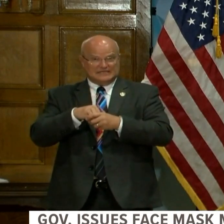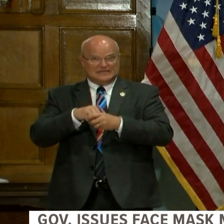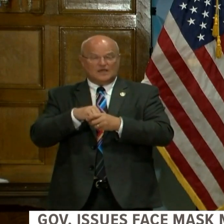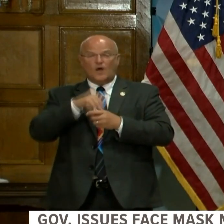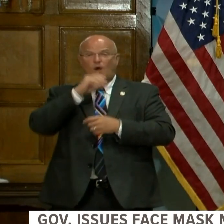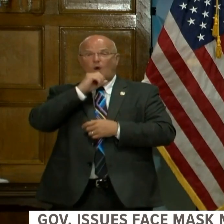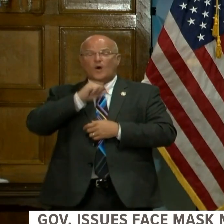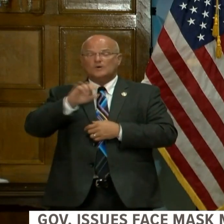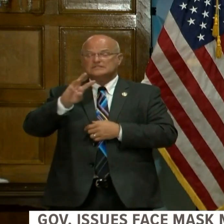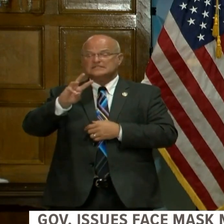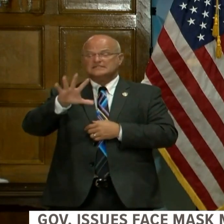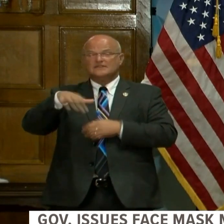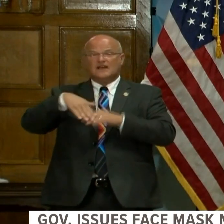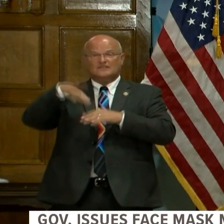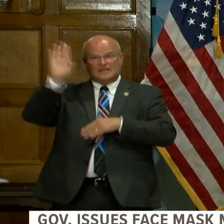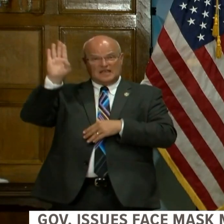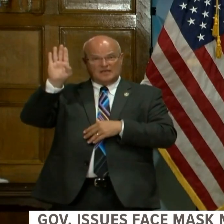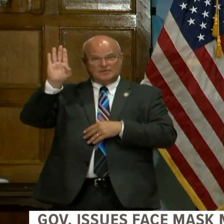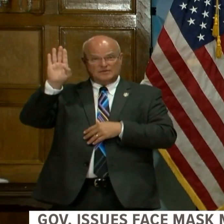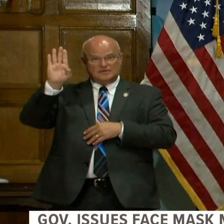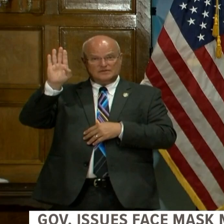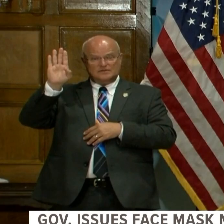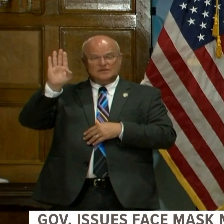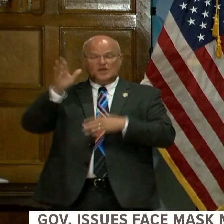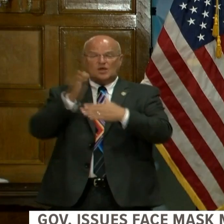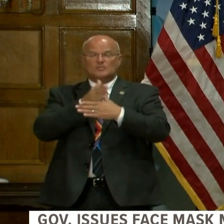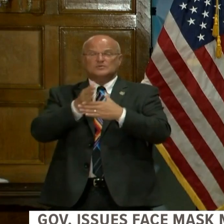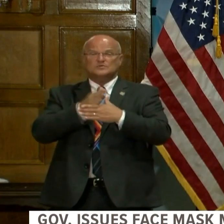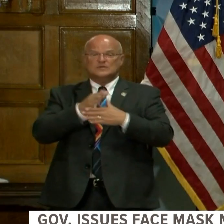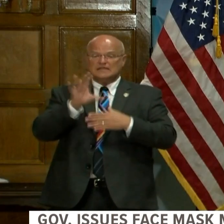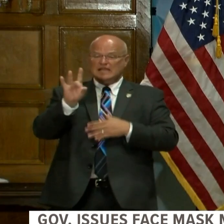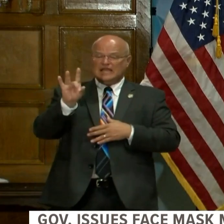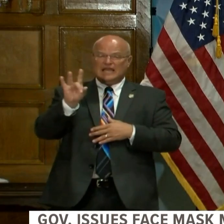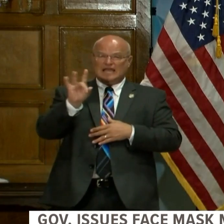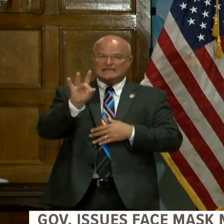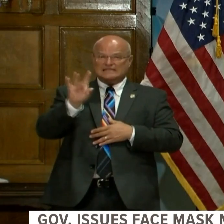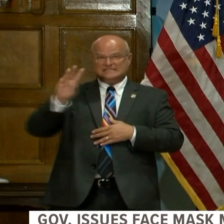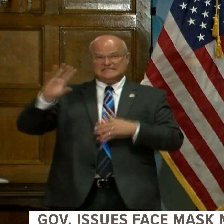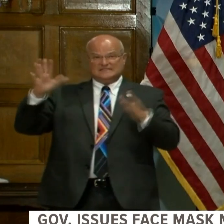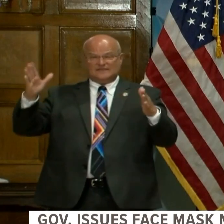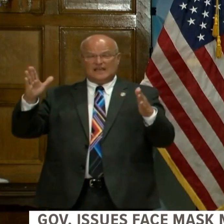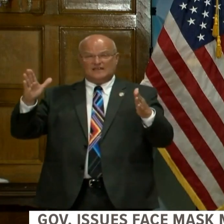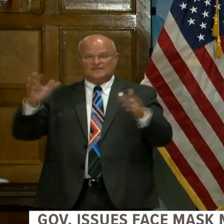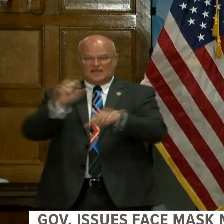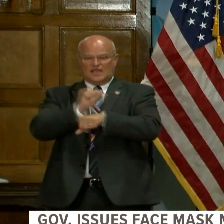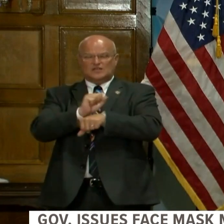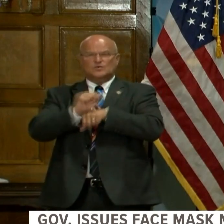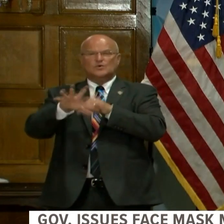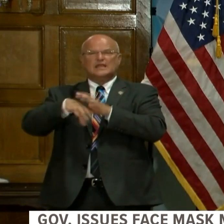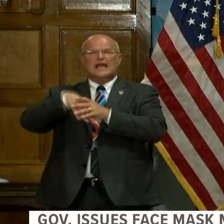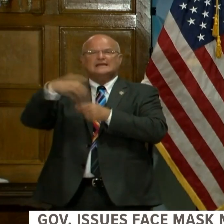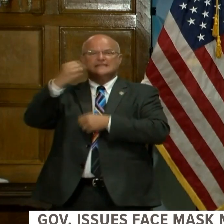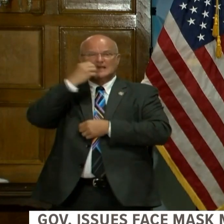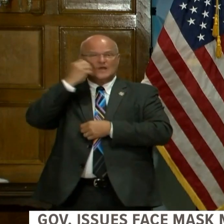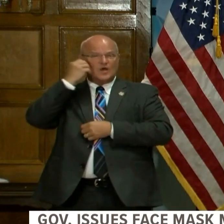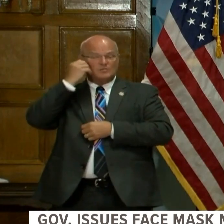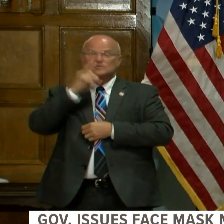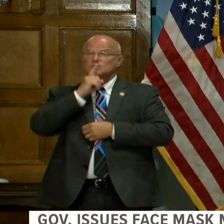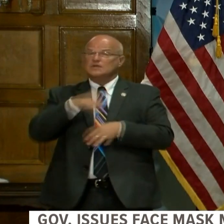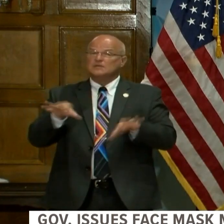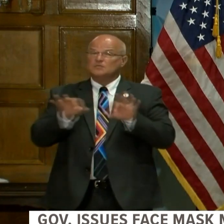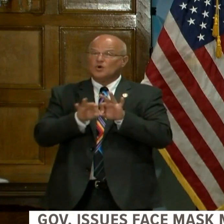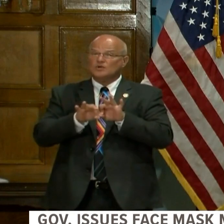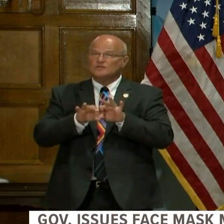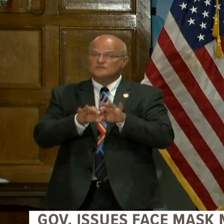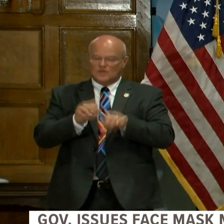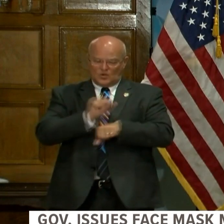if you're over 65 years of age, or if you're between 18 and 65 and you work outside the home. So that's really important. If